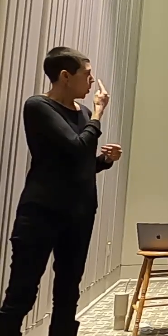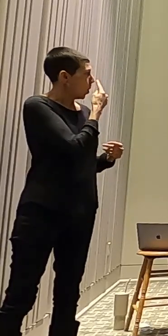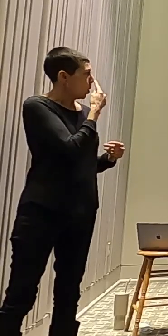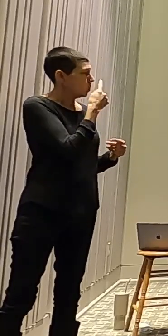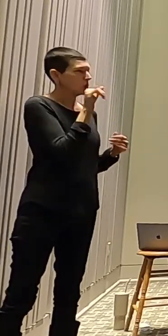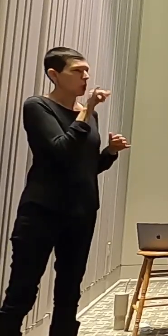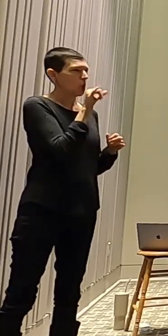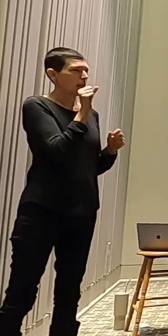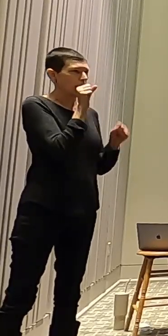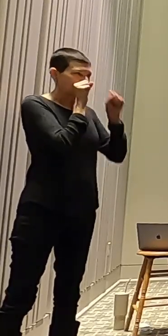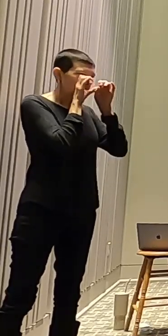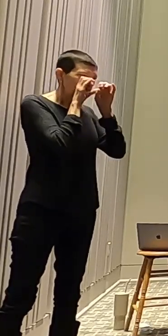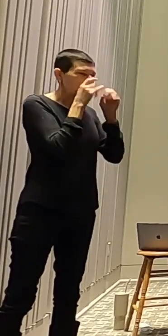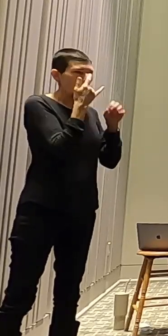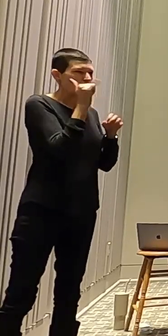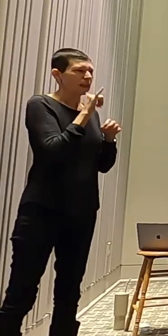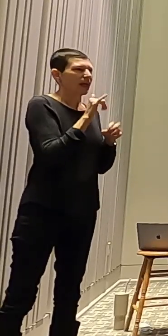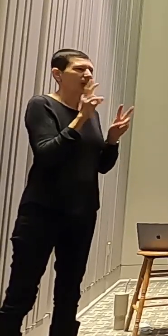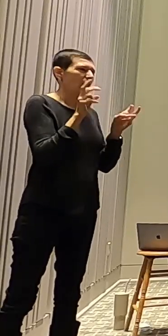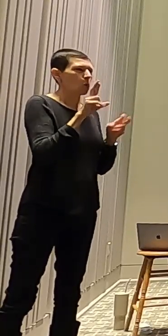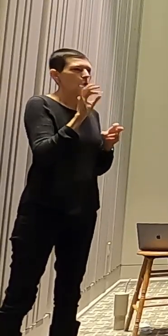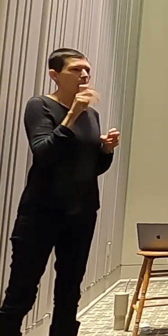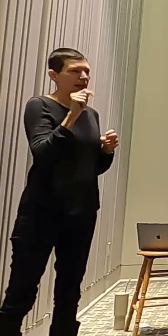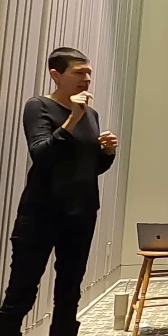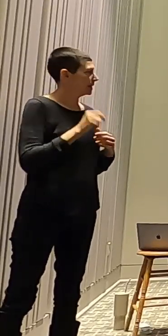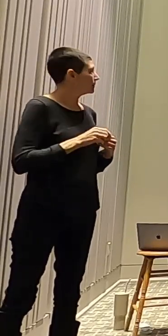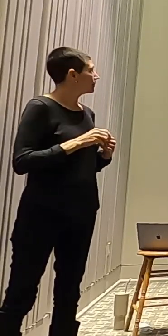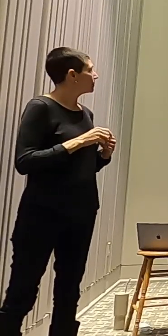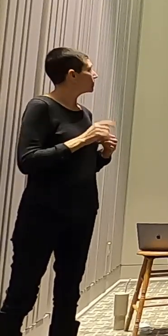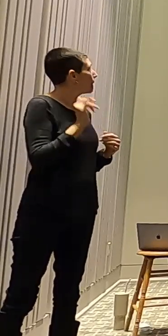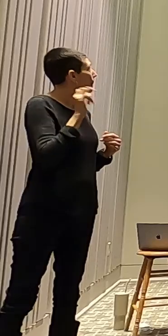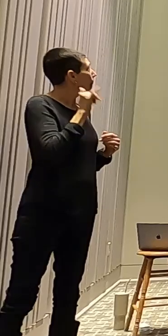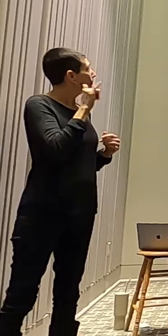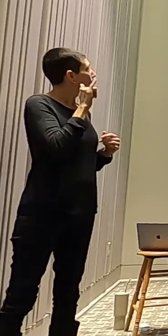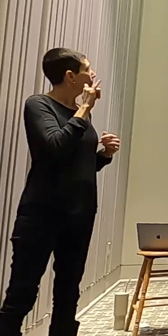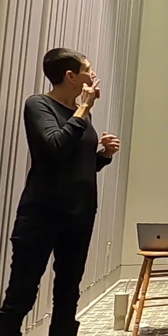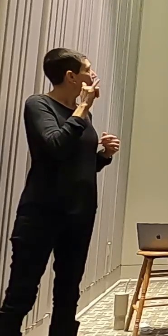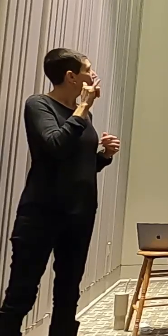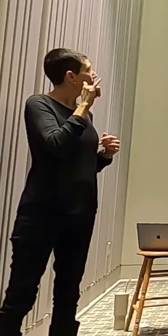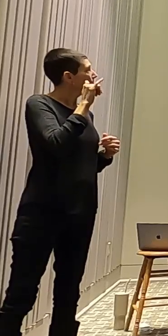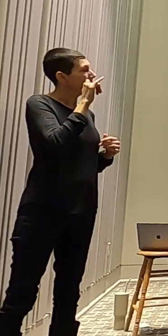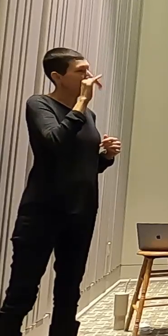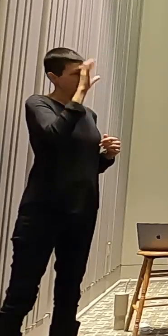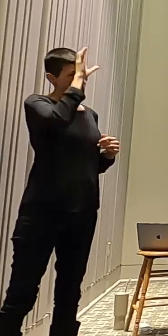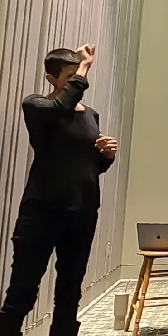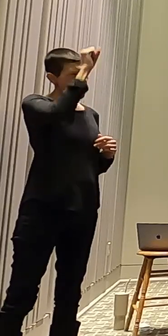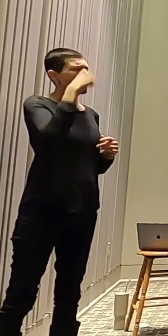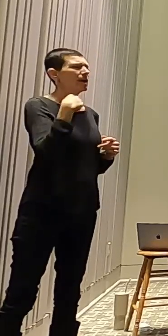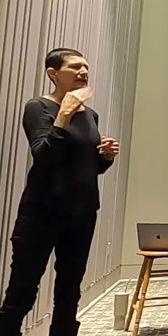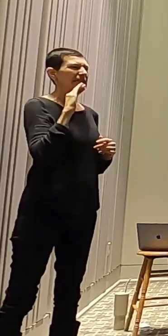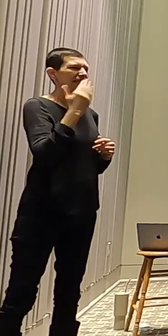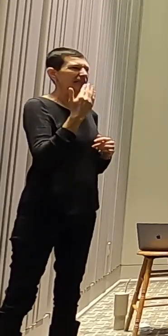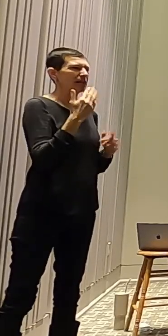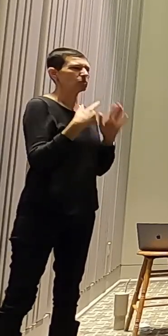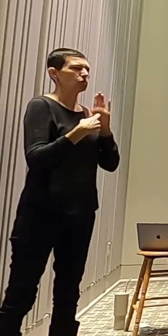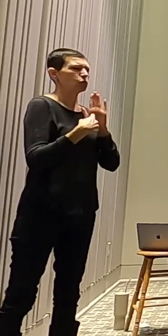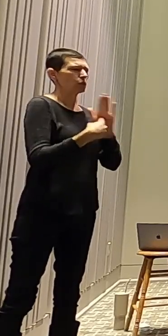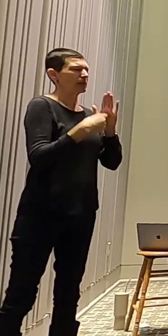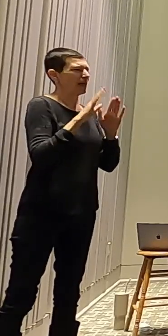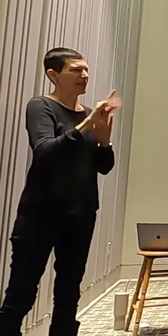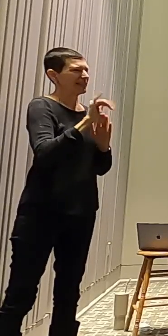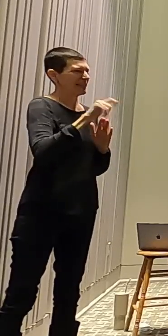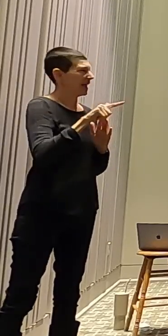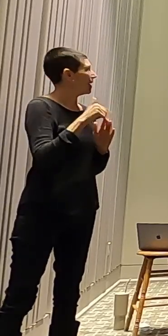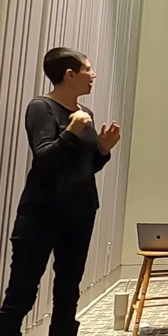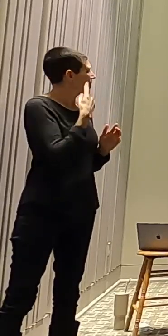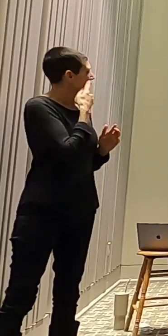similar rodent-like way. The horn-like piece up here, I think, is supposed to symbolize their tail. I think it looks